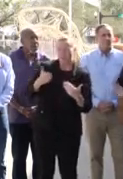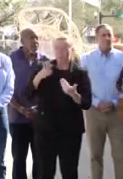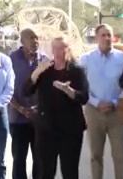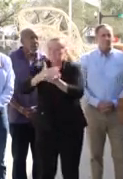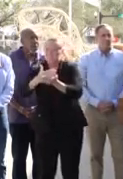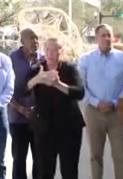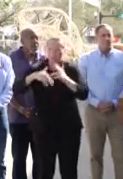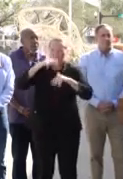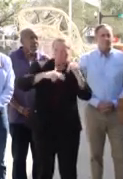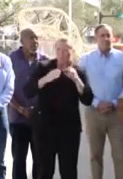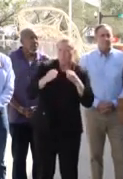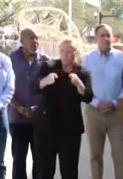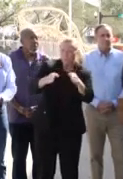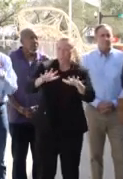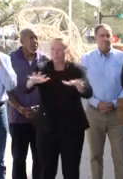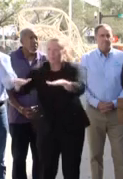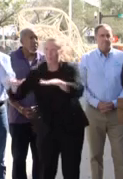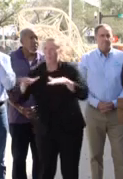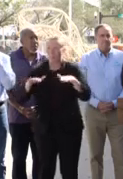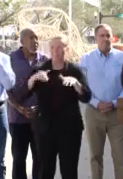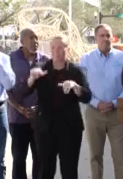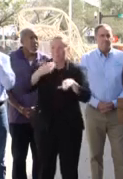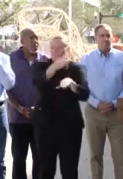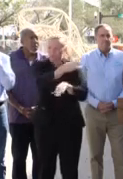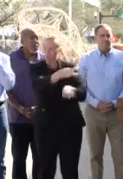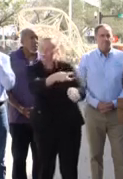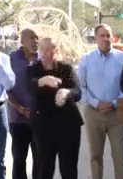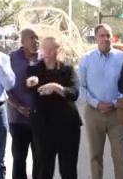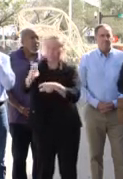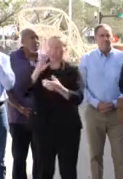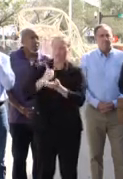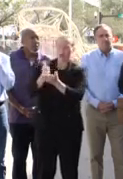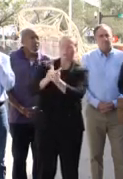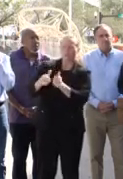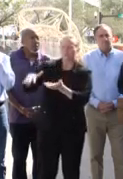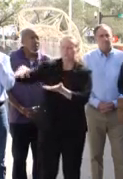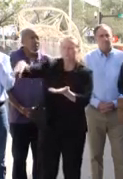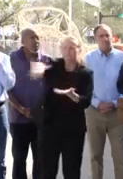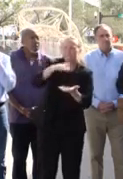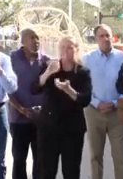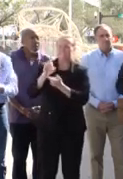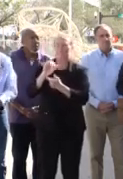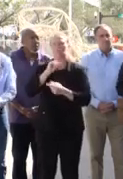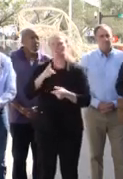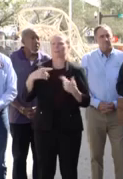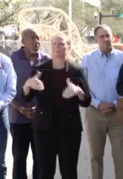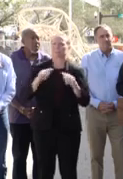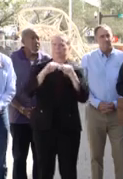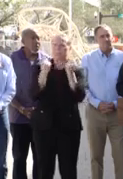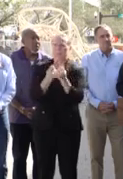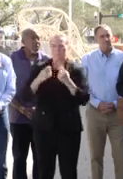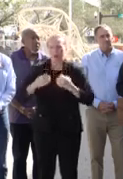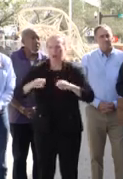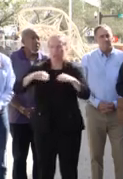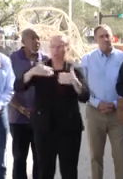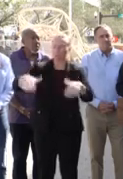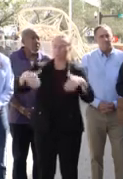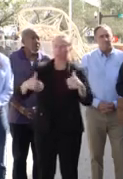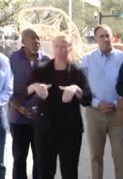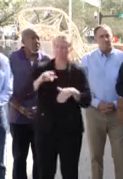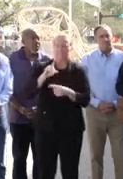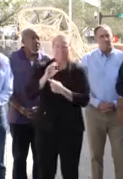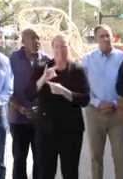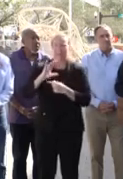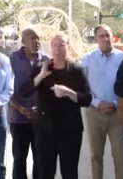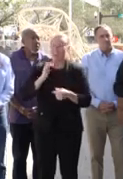anyways. And so we transitioned them to help with the debris. So it was really a team effort. But those guys did. We had shifts working round the